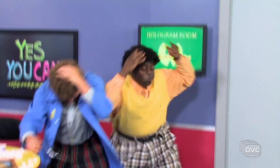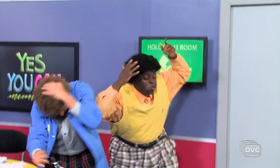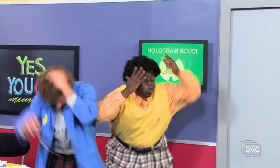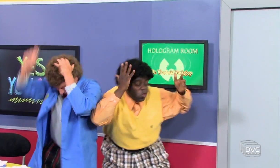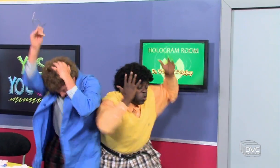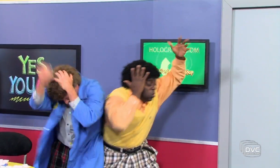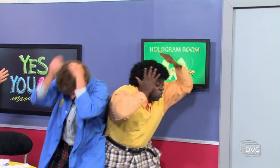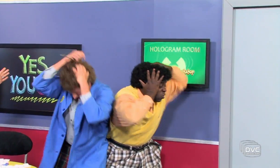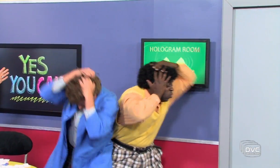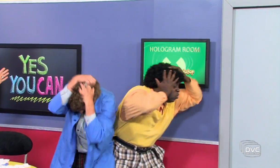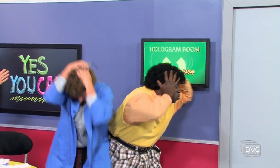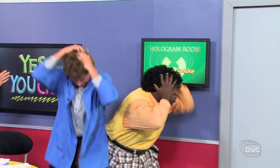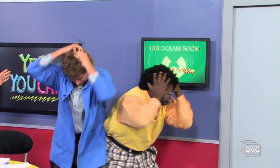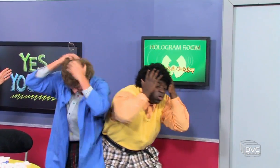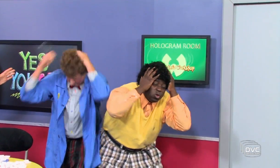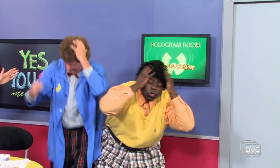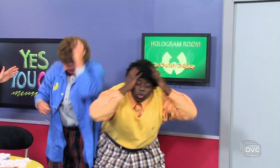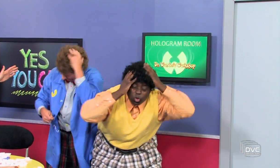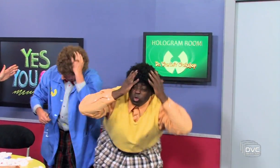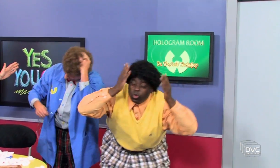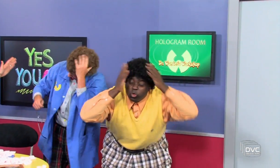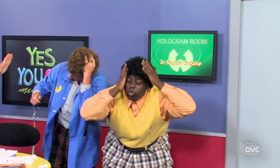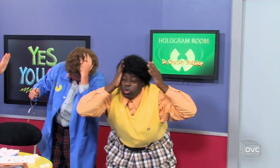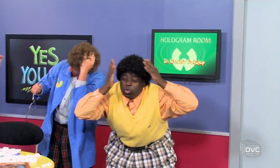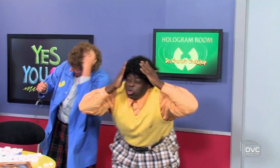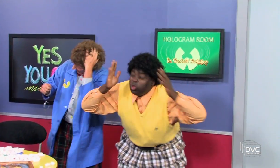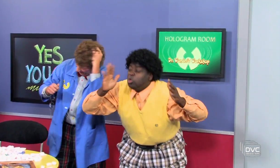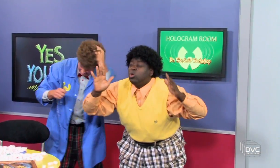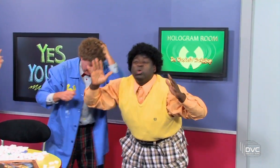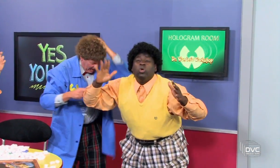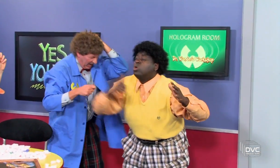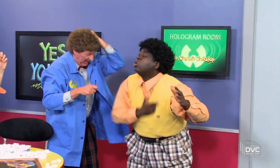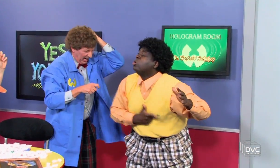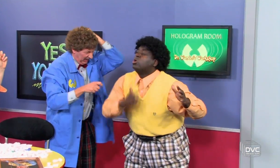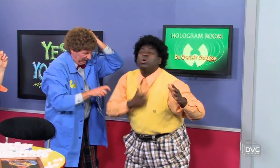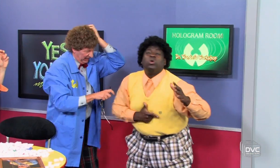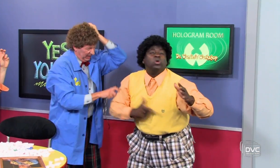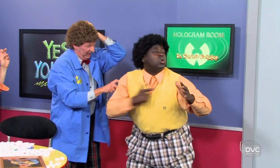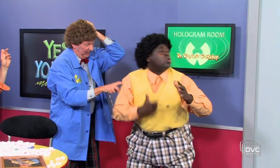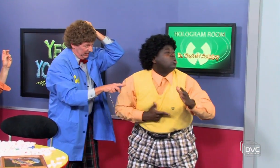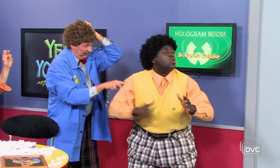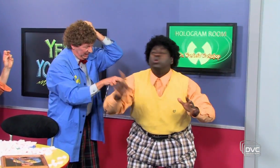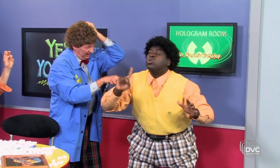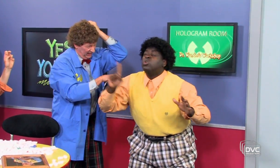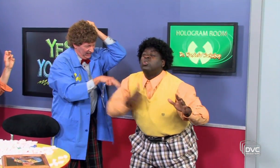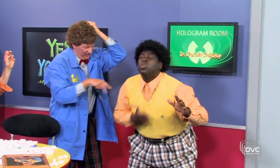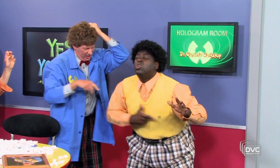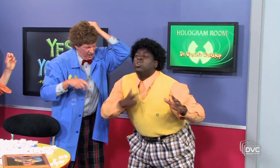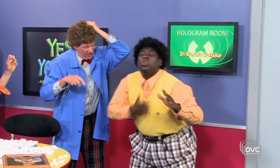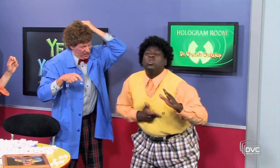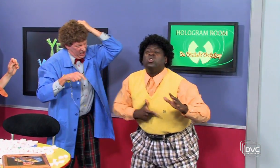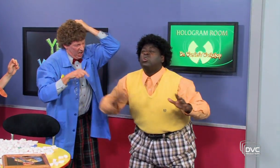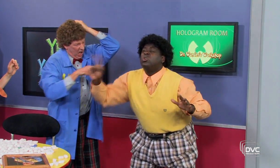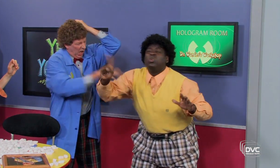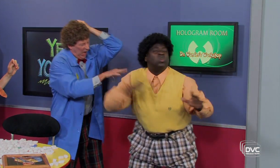Yikes. Ow. Whoa. Oh. Ouch. Dr. Wonder, where'd Edwin. You go?